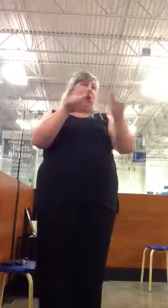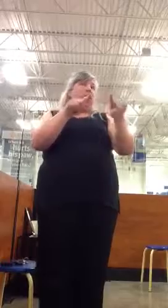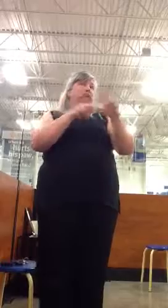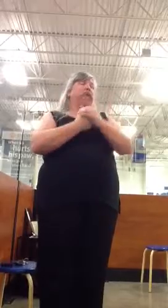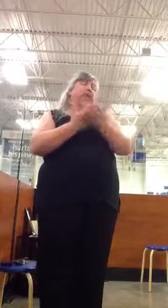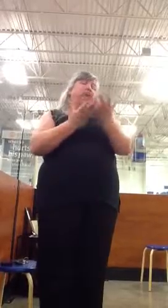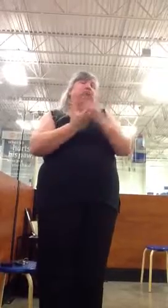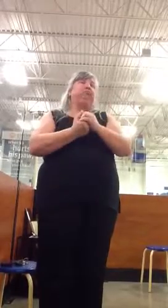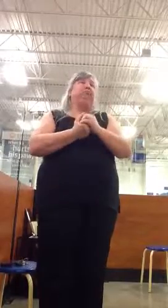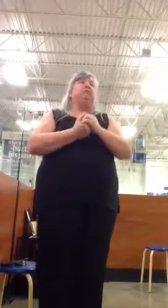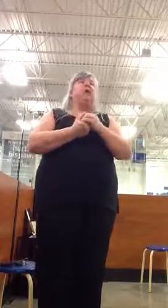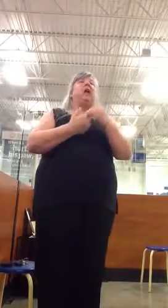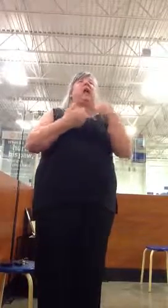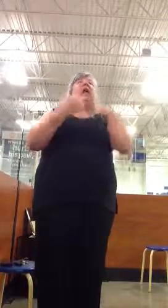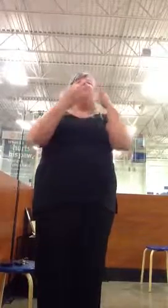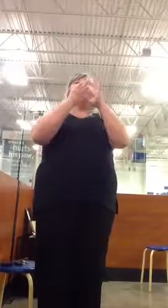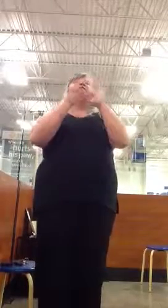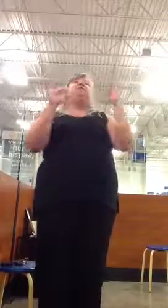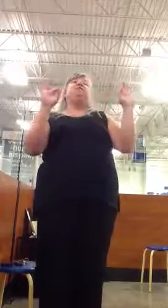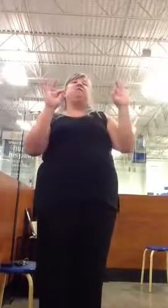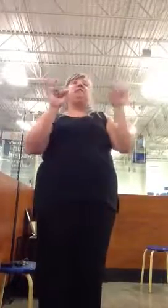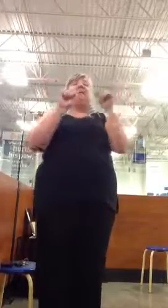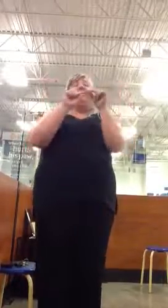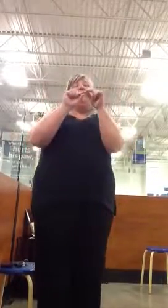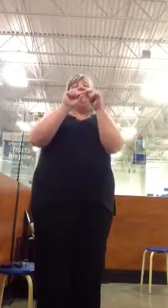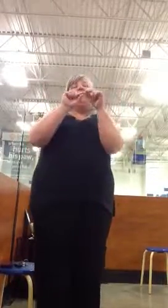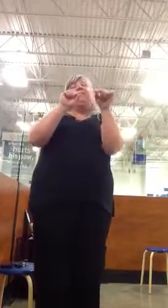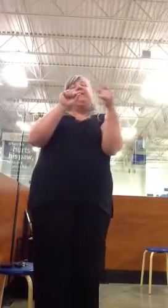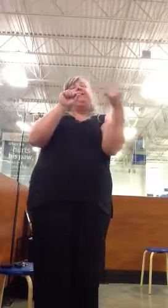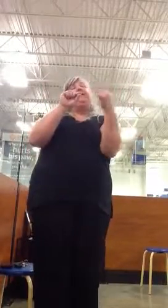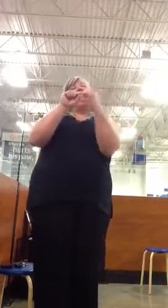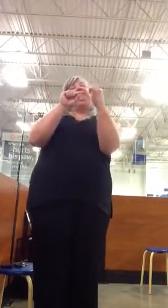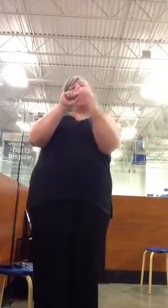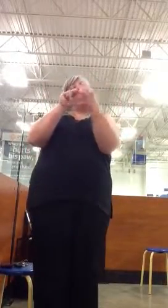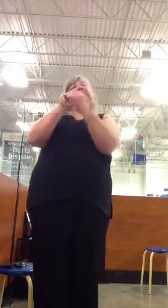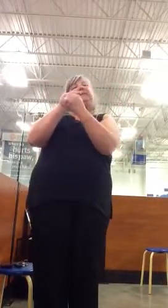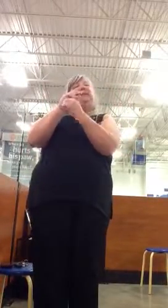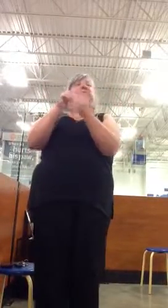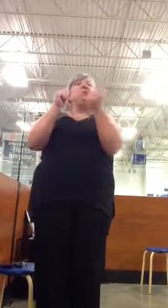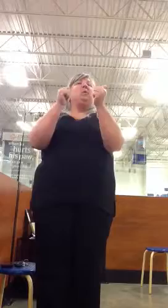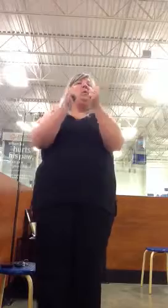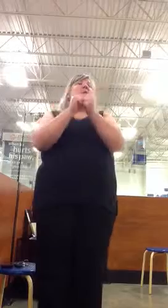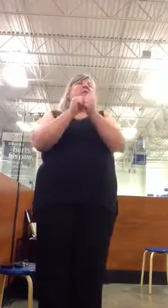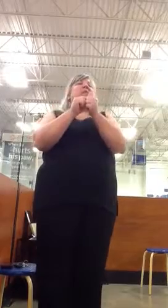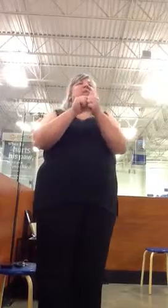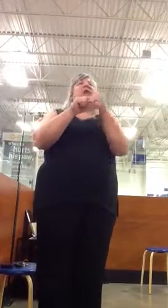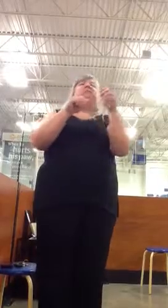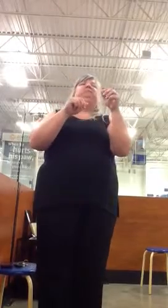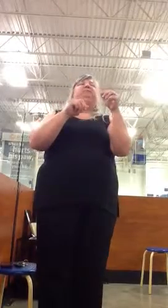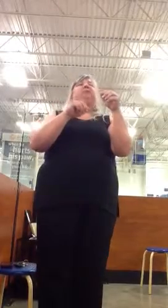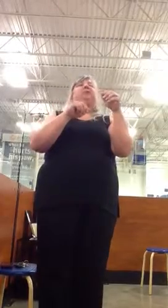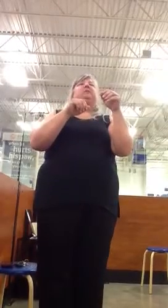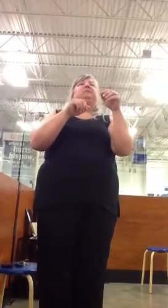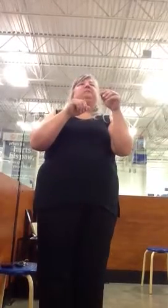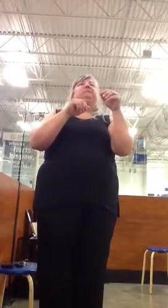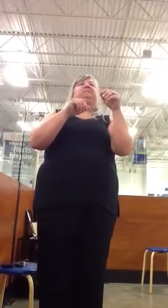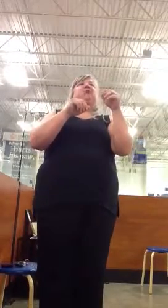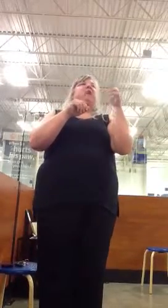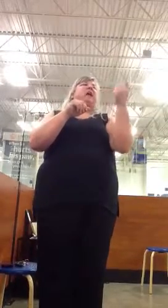You have a free nail trim with our grooming salon. Those always come in handy. And then you